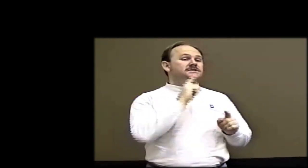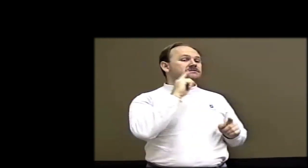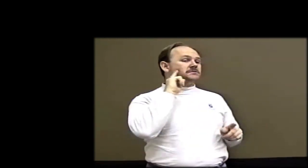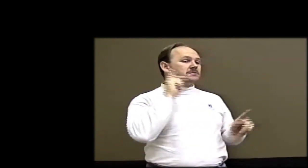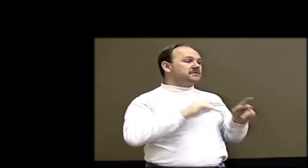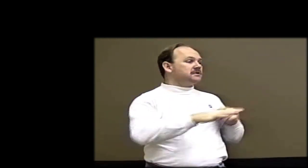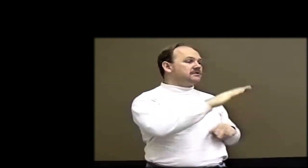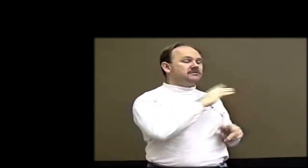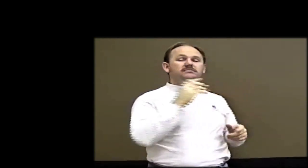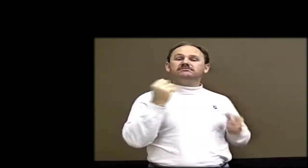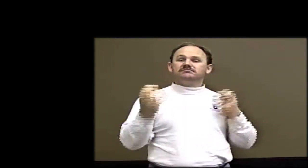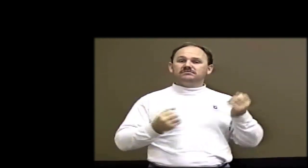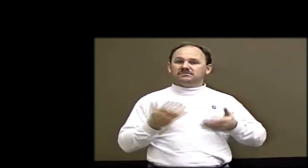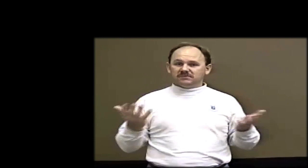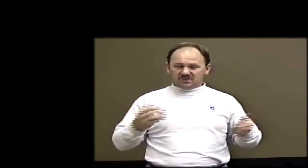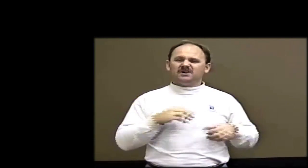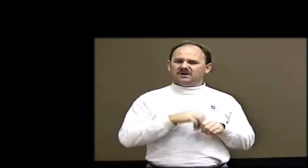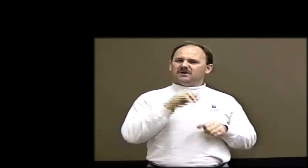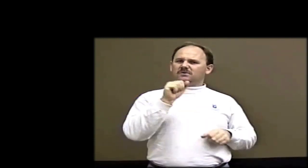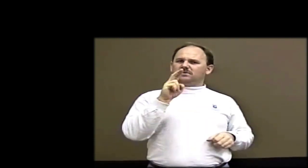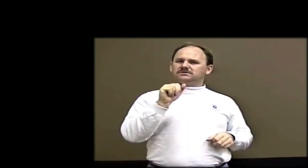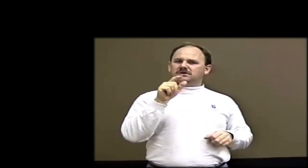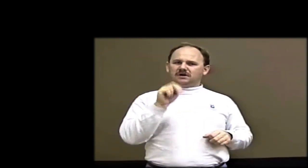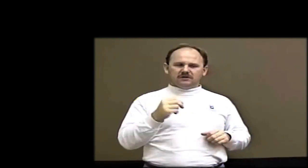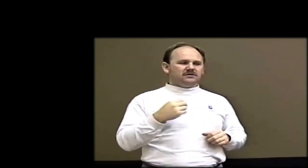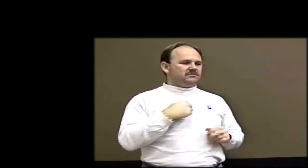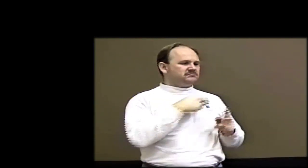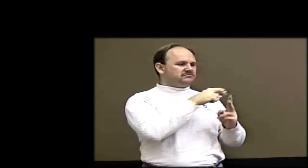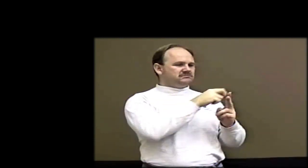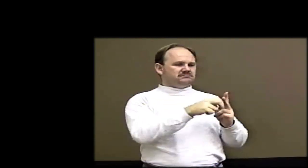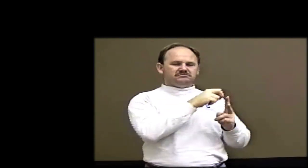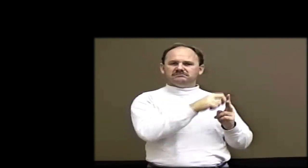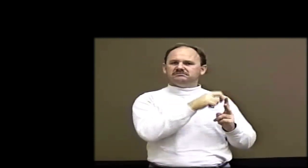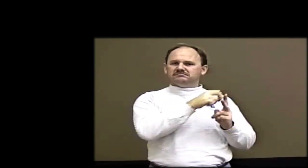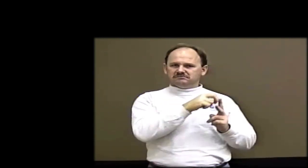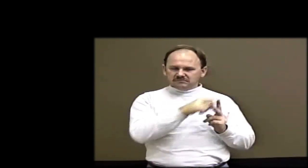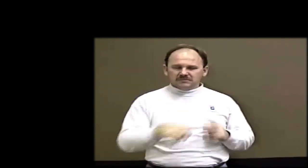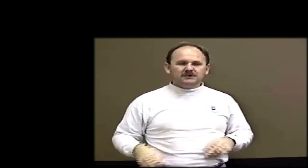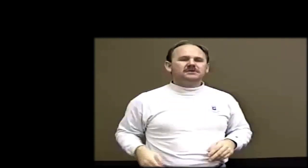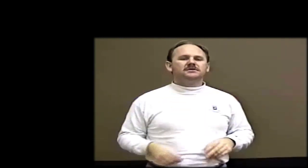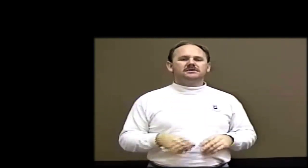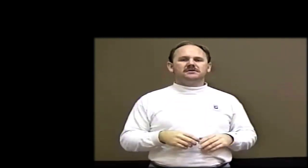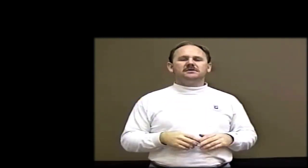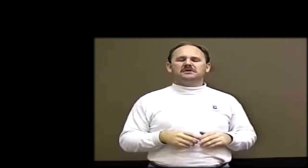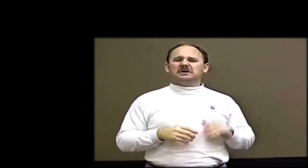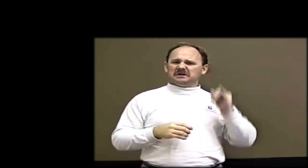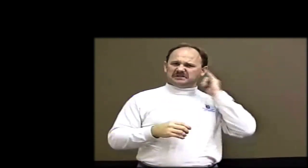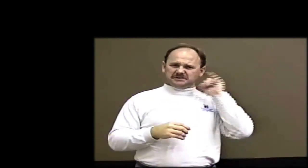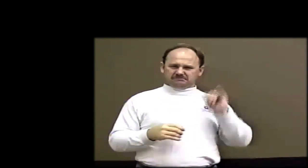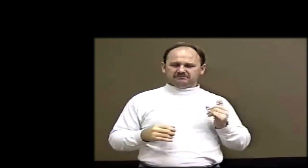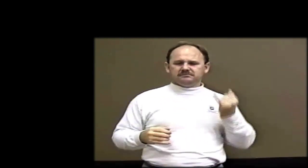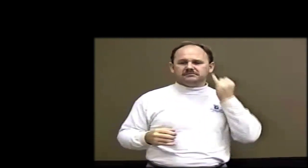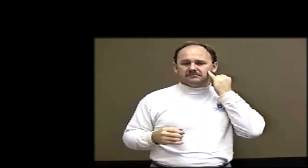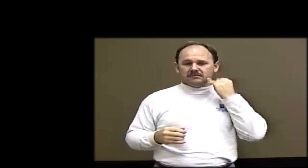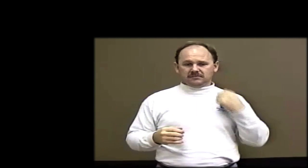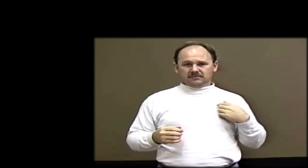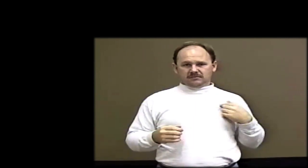to show that regular reading and writing are primarily done in English. However, for conversations within the deaf community, we sign